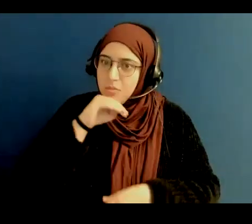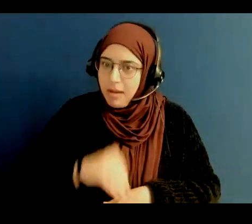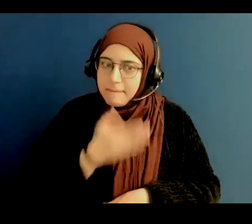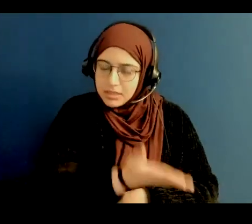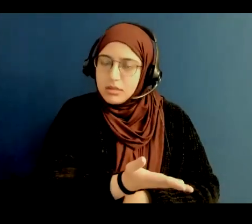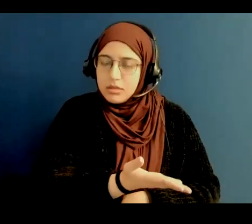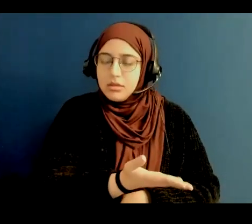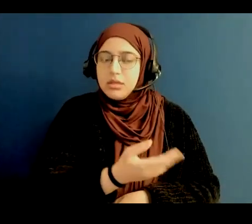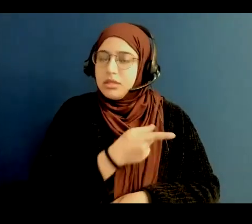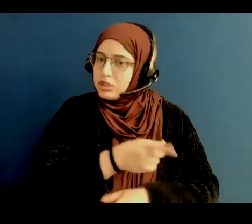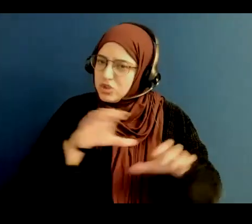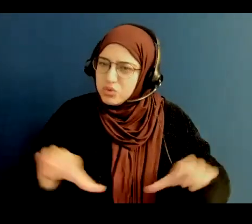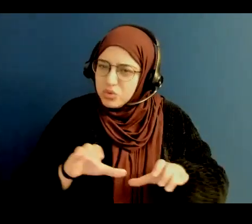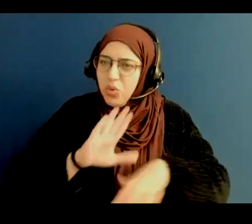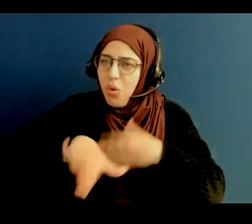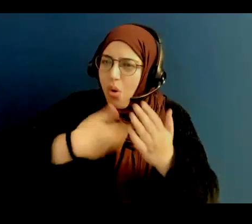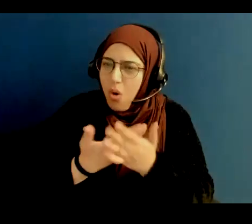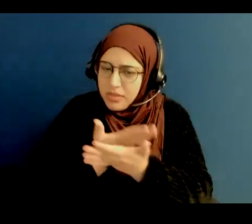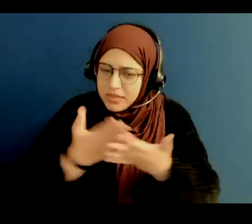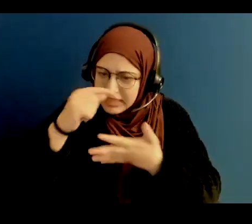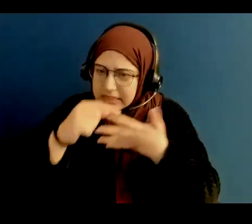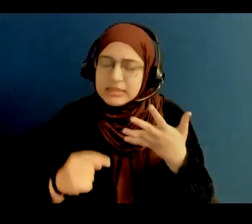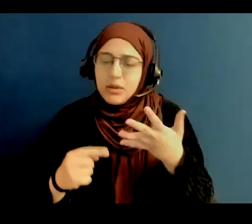without, having to compromise anything.